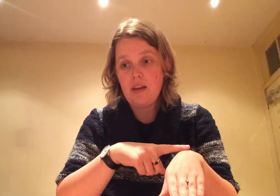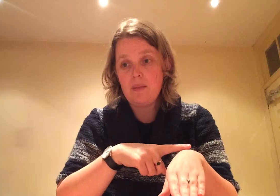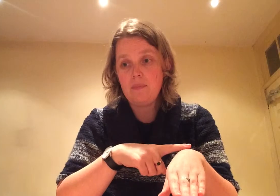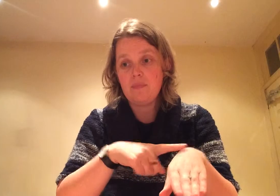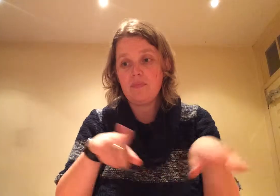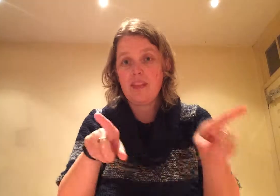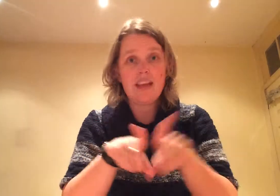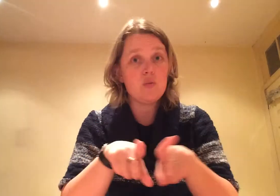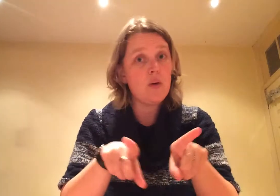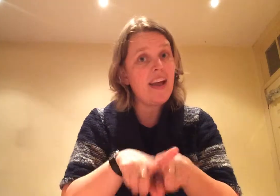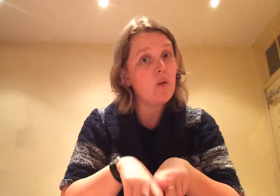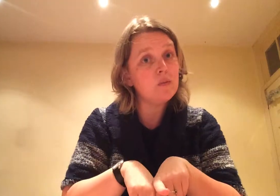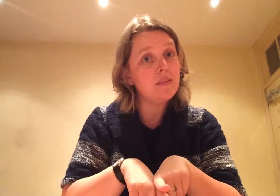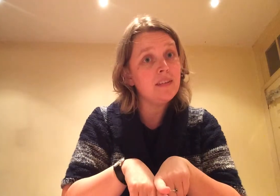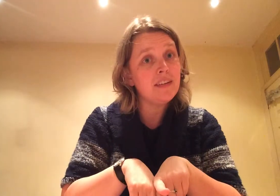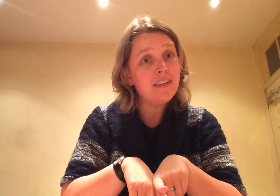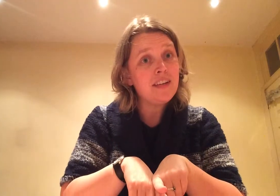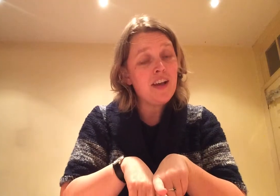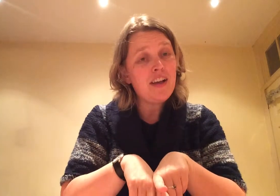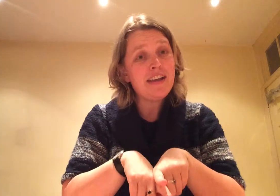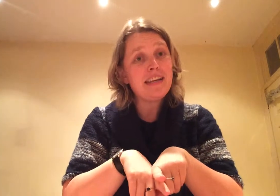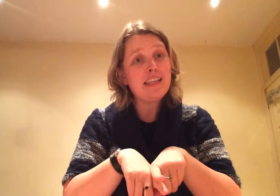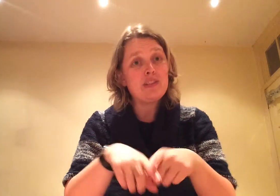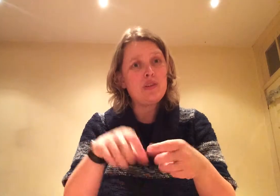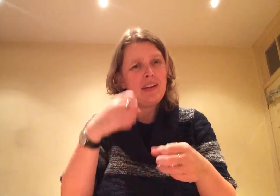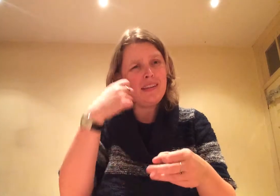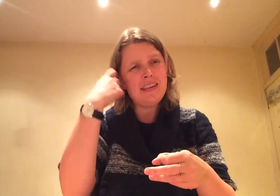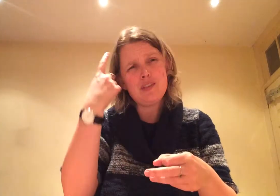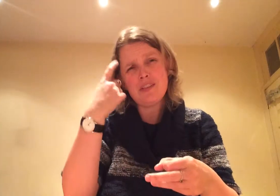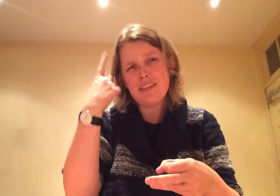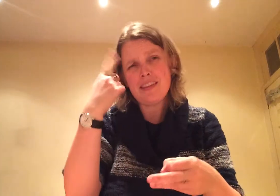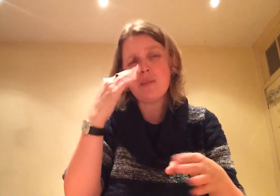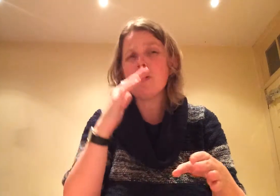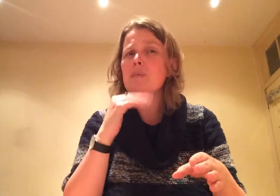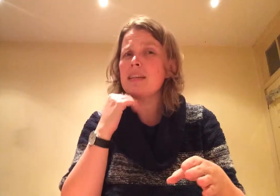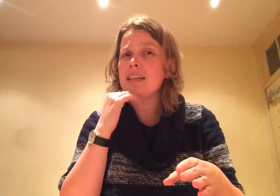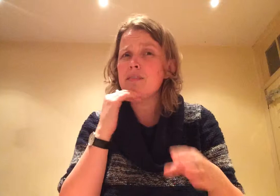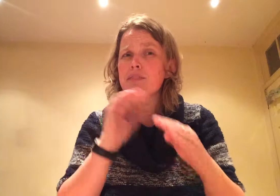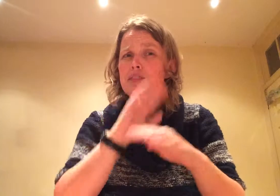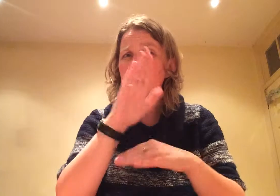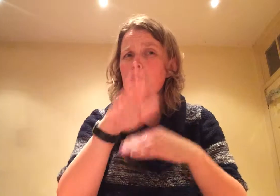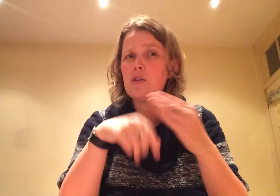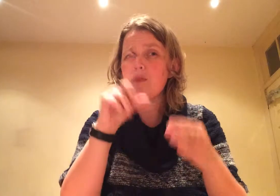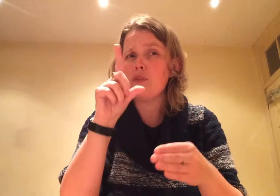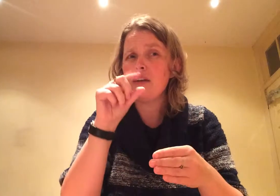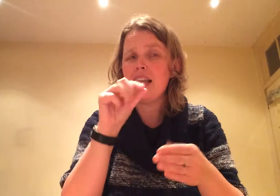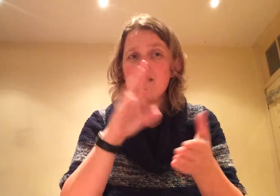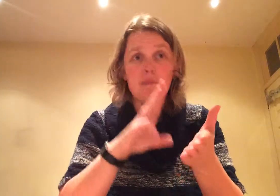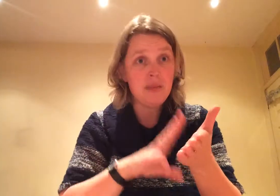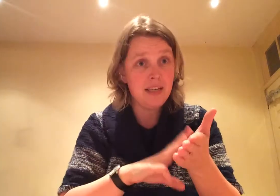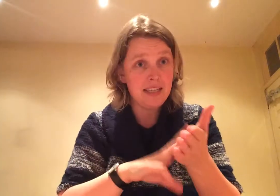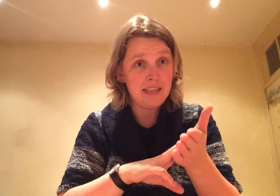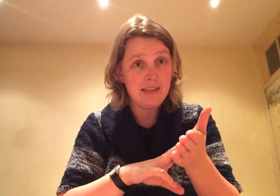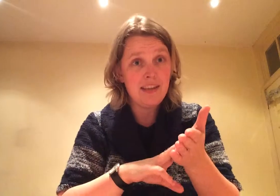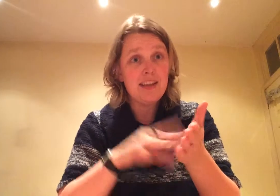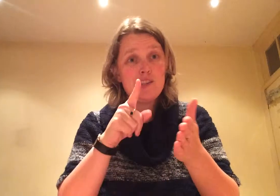time as well. So I sort of think that might be enough. I've just gone over 11 minutes, so